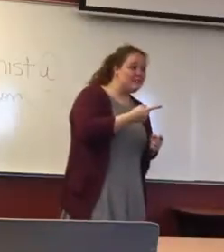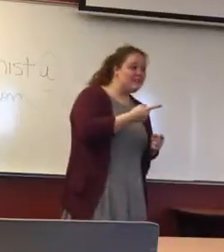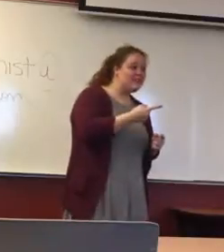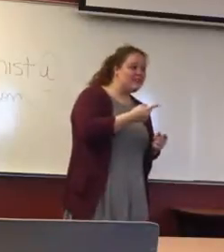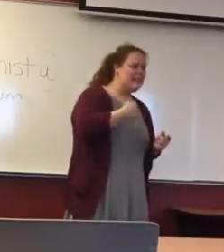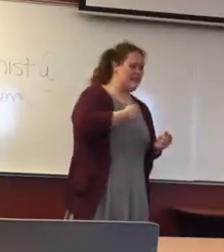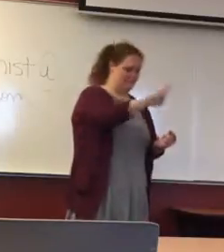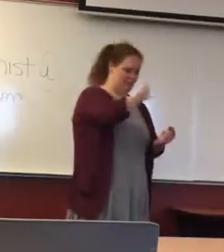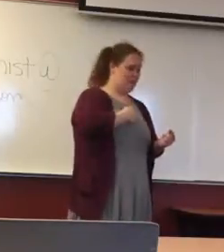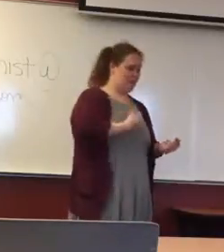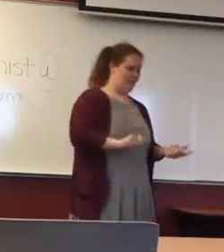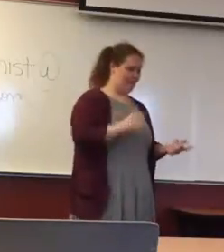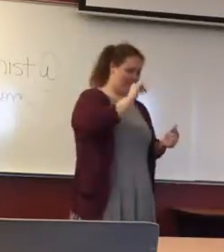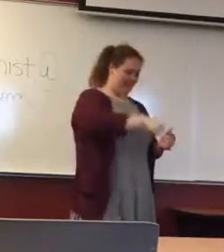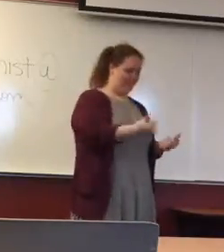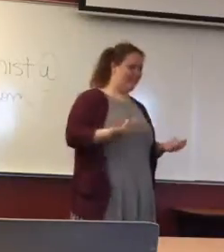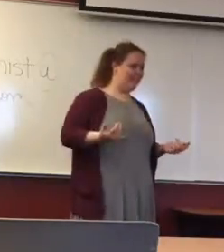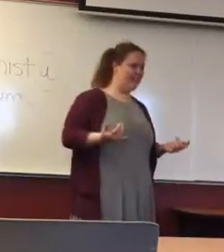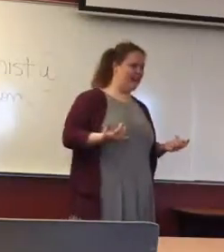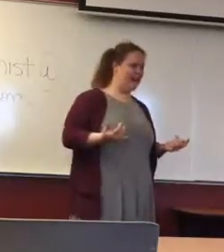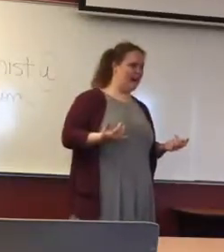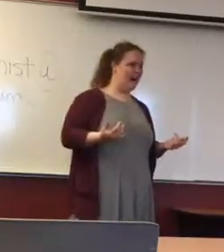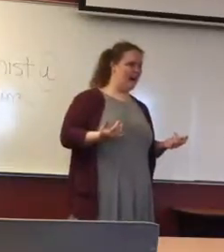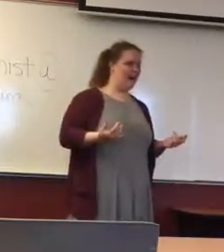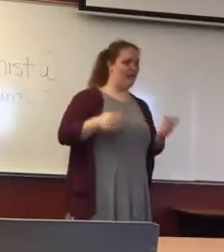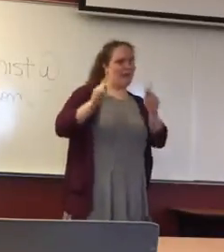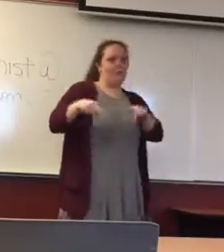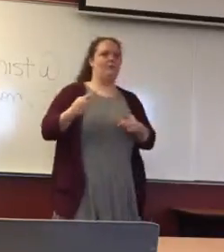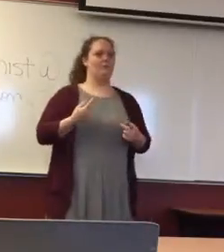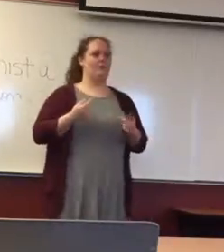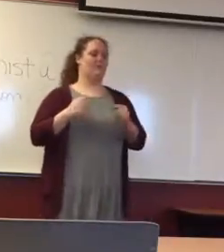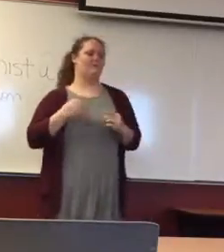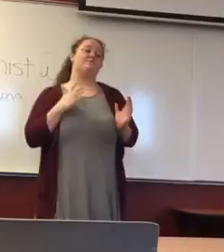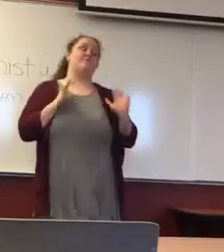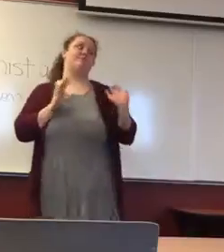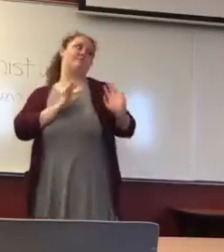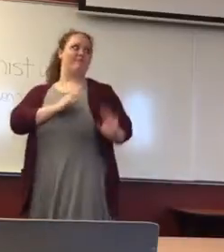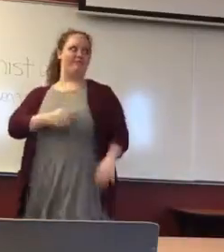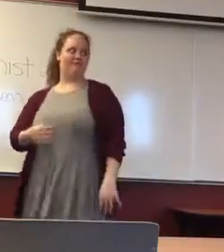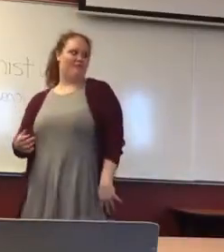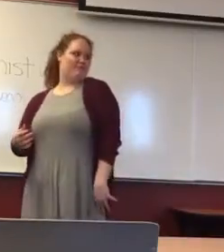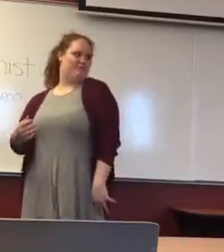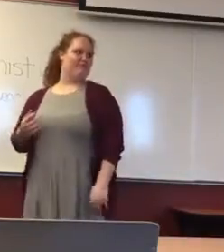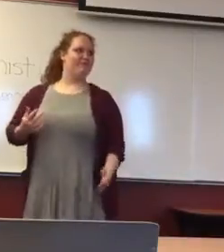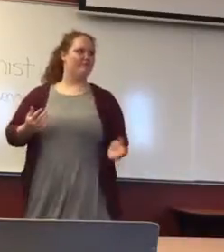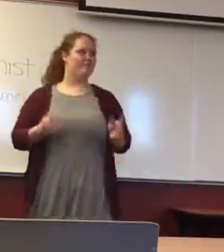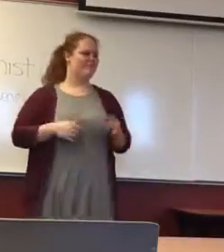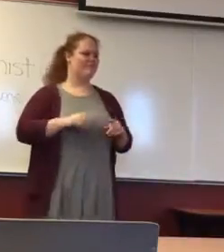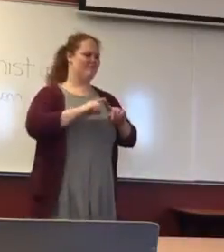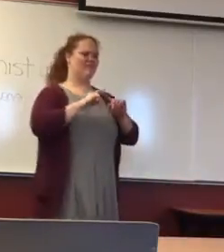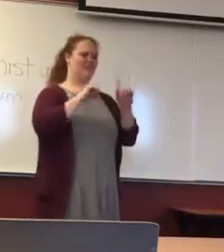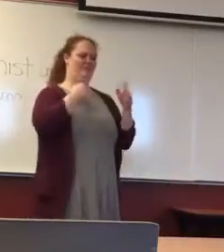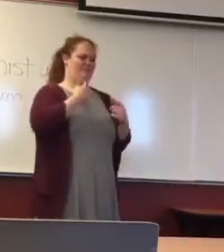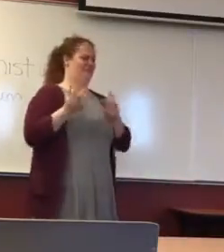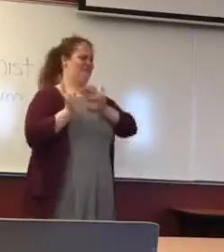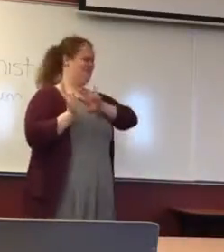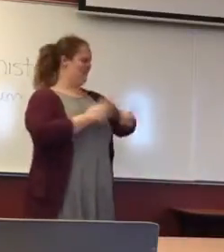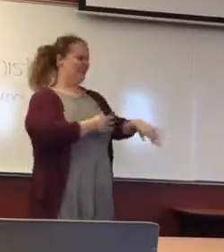so that's what I okay, said, sorry. but they're just they're like, I'm like, yeah, definitely, I'm like, Yeah, that's one. but they're like,